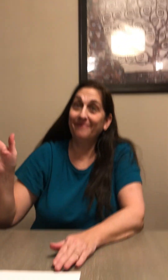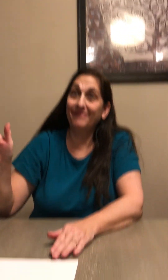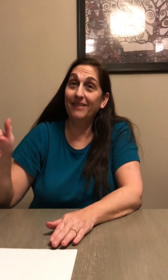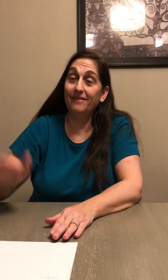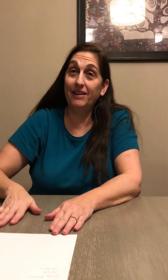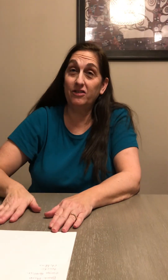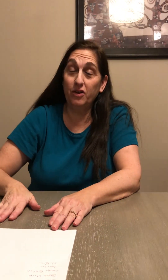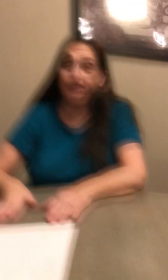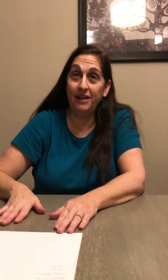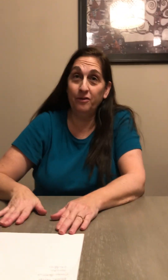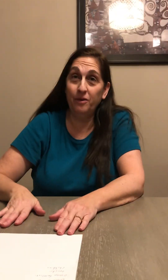Gonna start again or no?